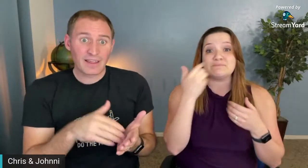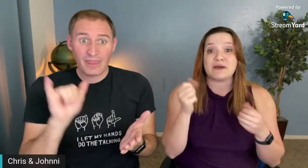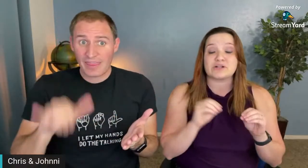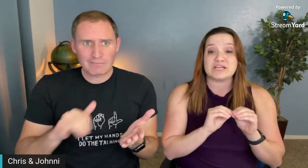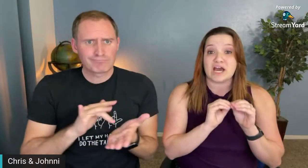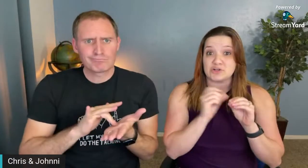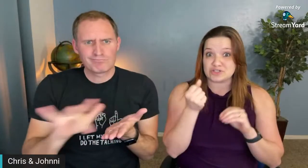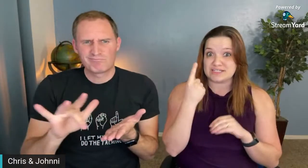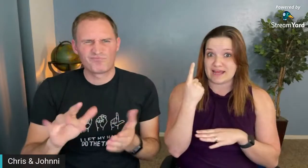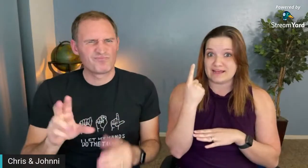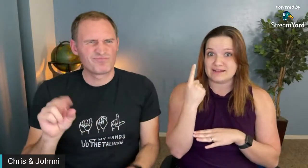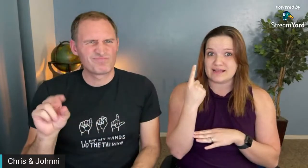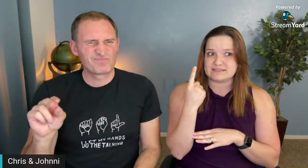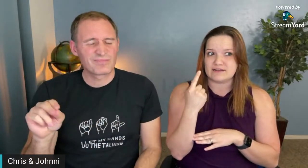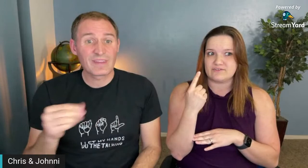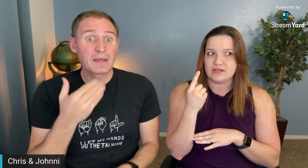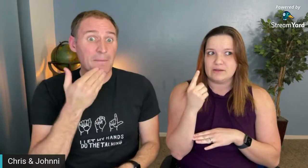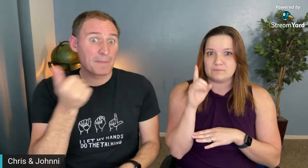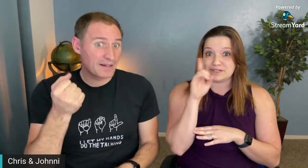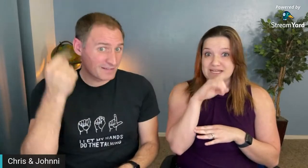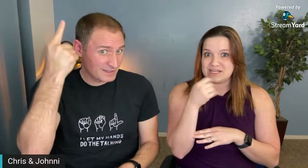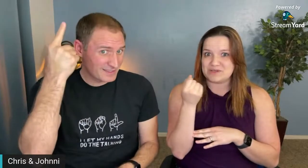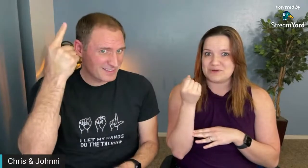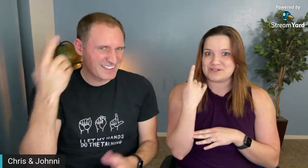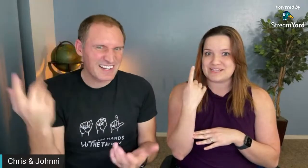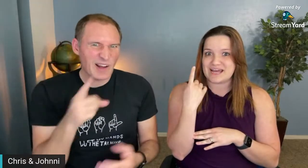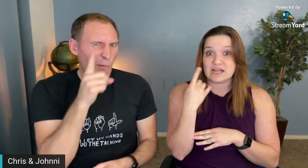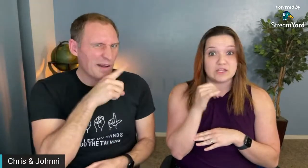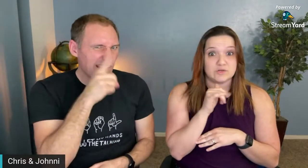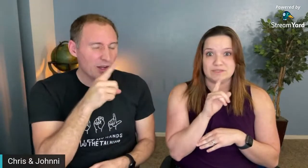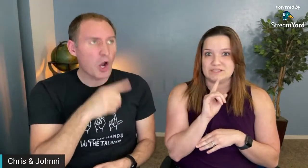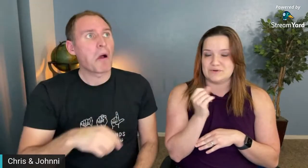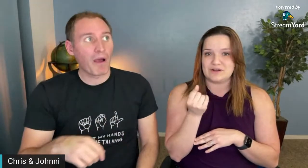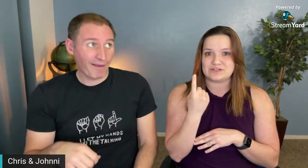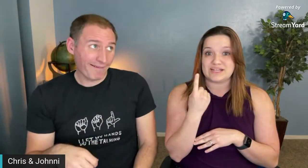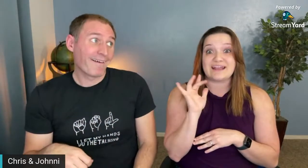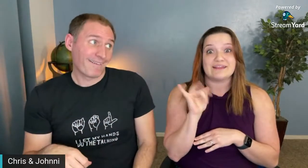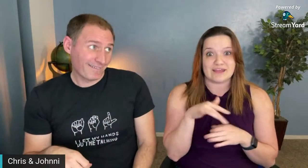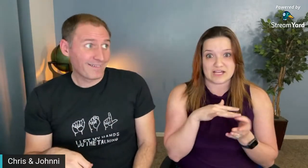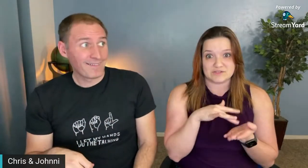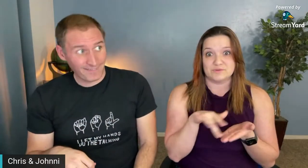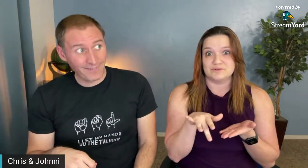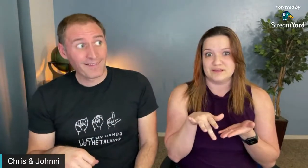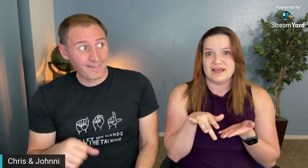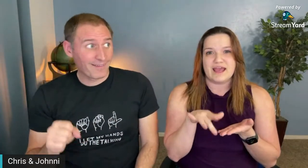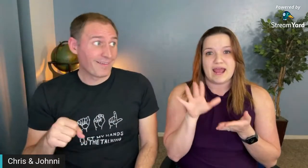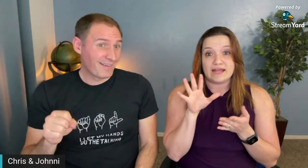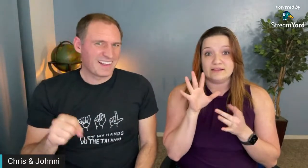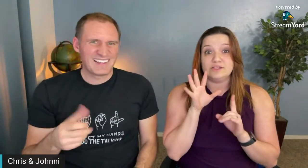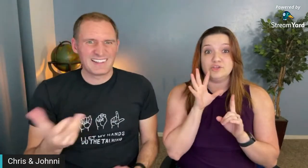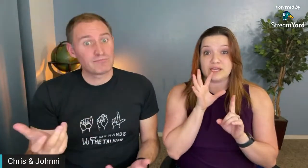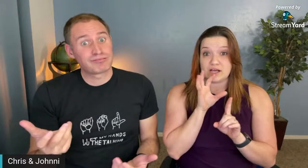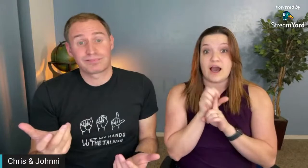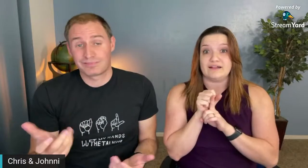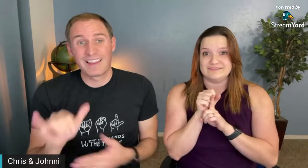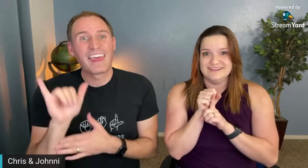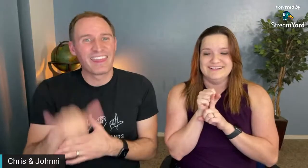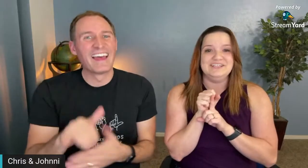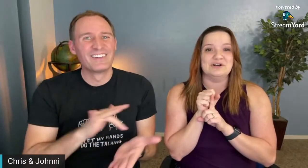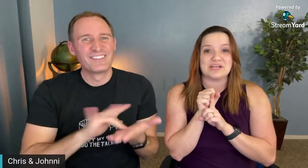better to understand instead of pretending you understand and then you really don't understand. That's rude. And you'll get caught. You'll get